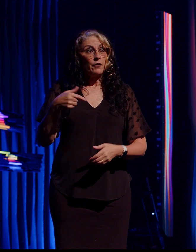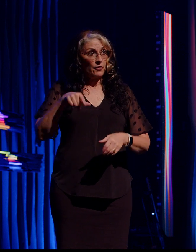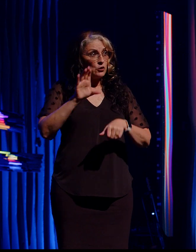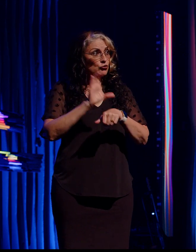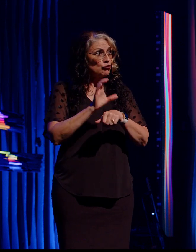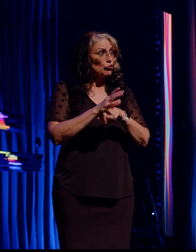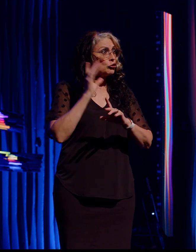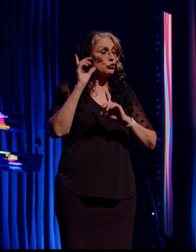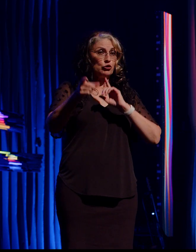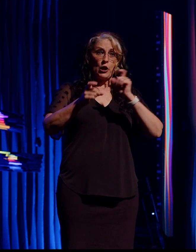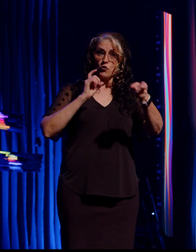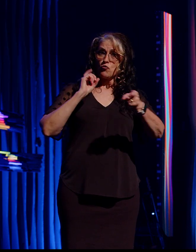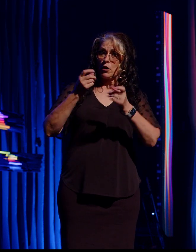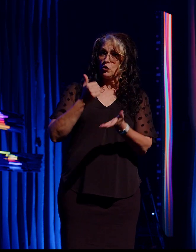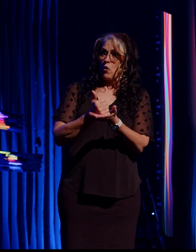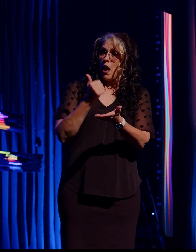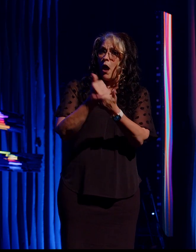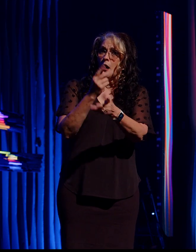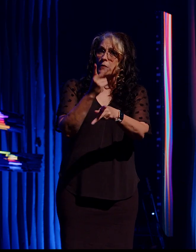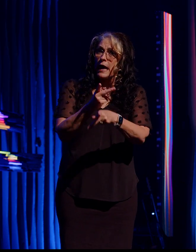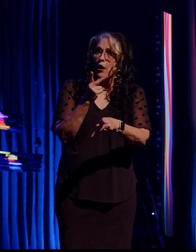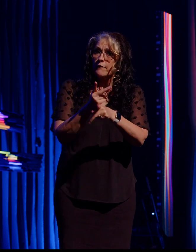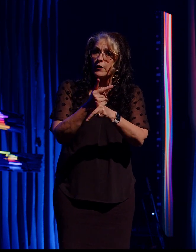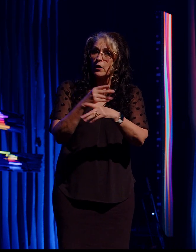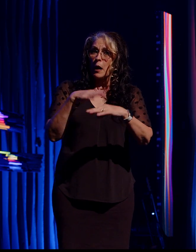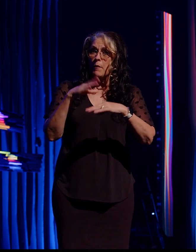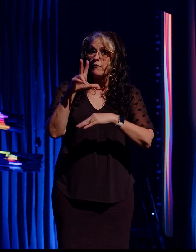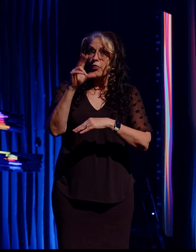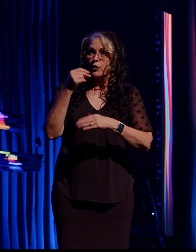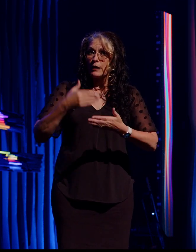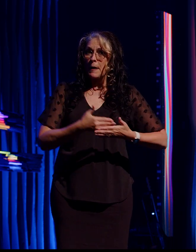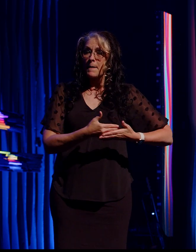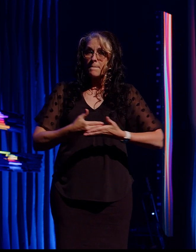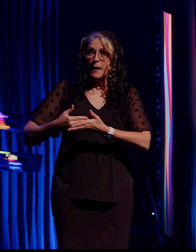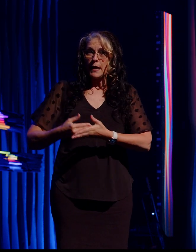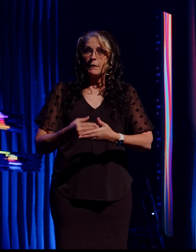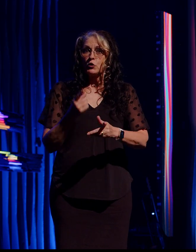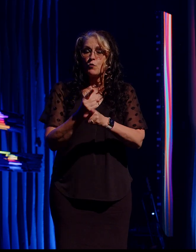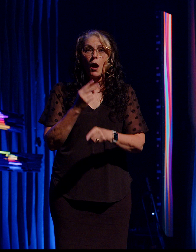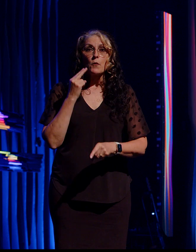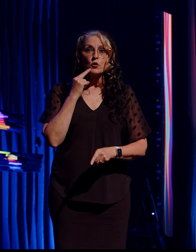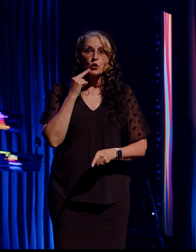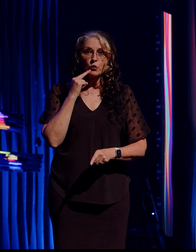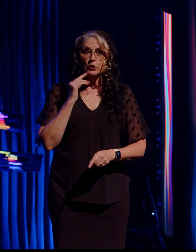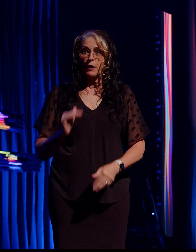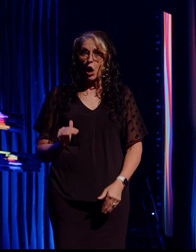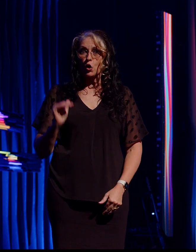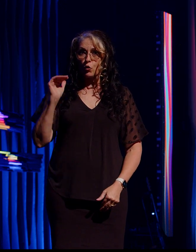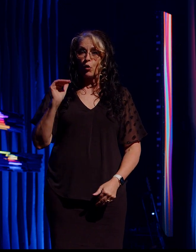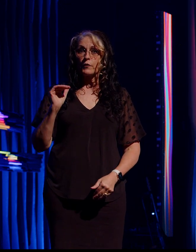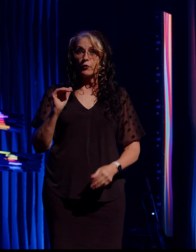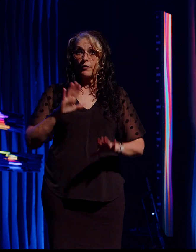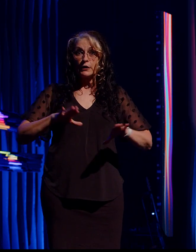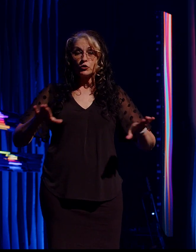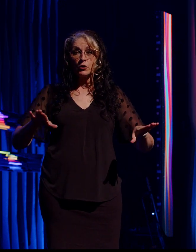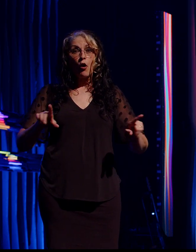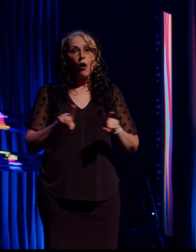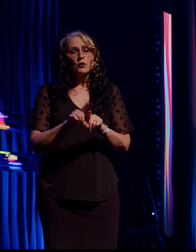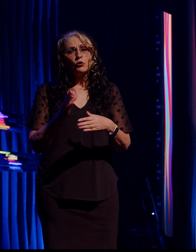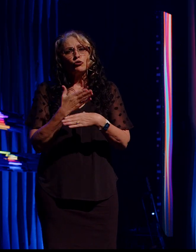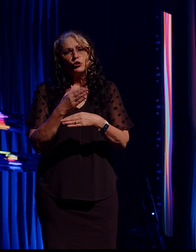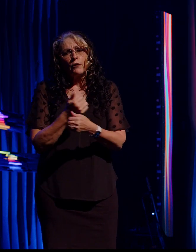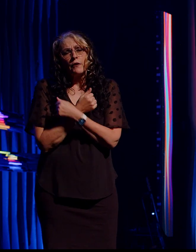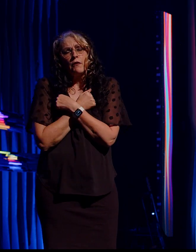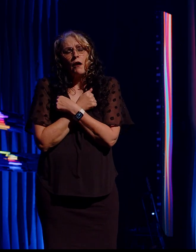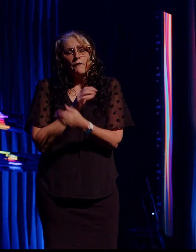your generosity, you helped care for over 30 babies, ensuring proper nourishment and growth for these vulnerable children, while they also share the love of